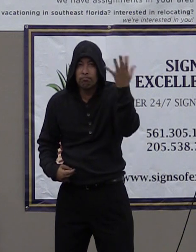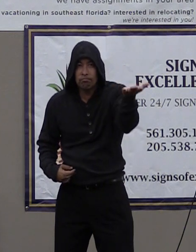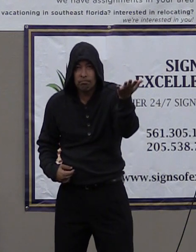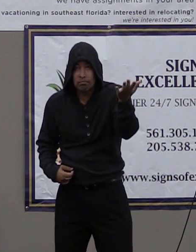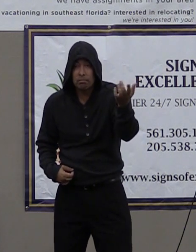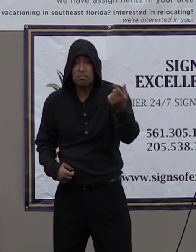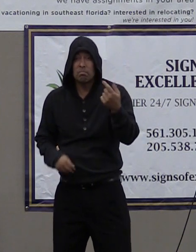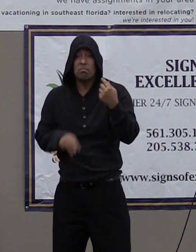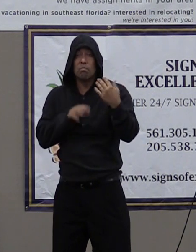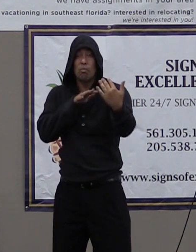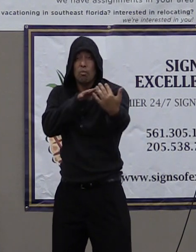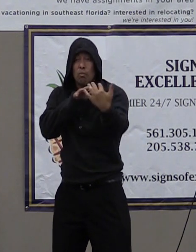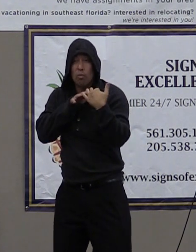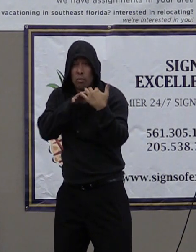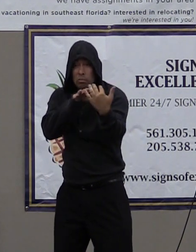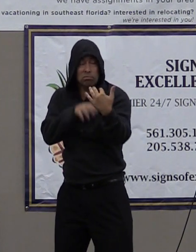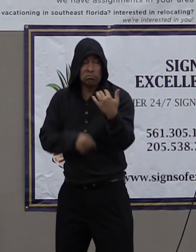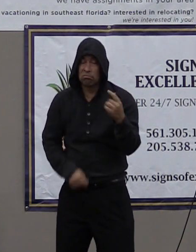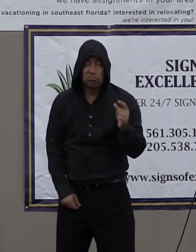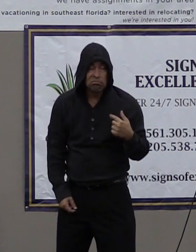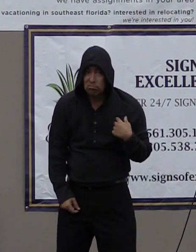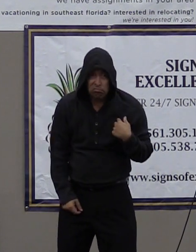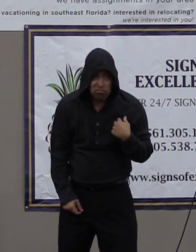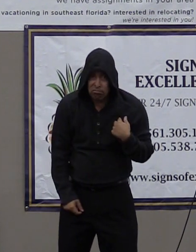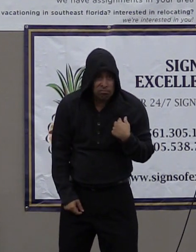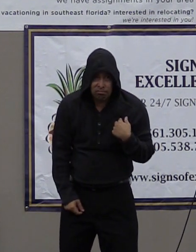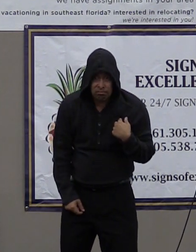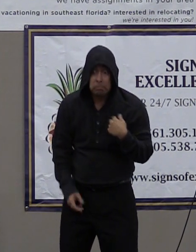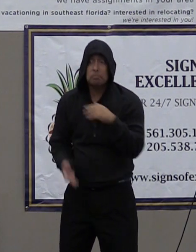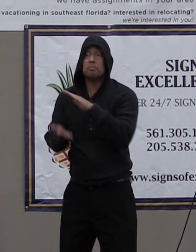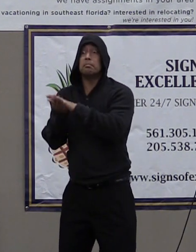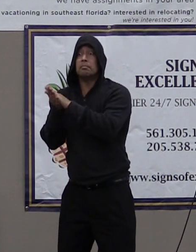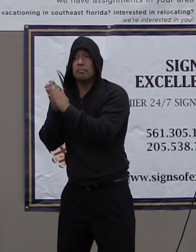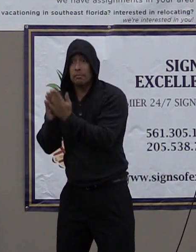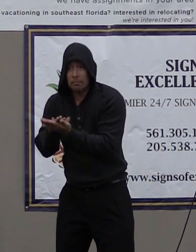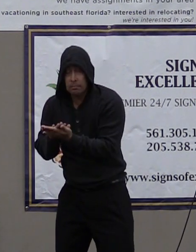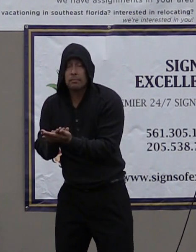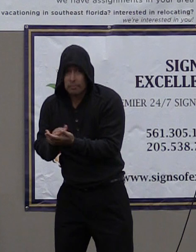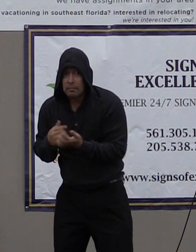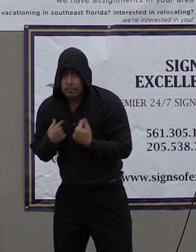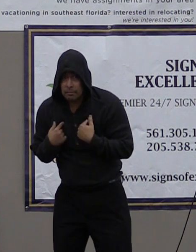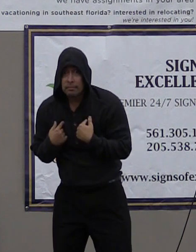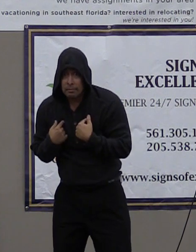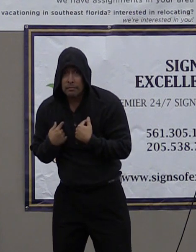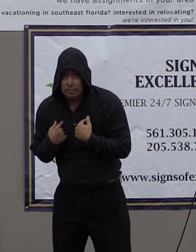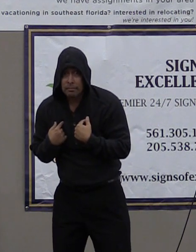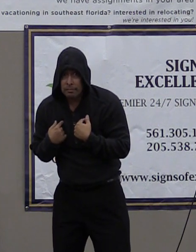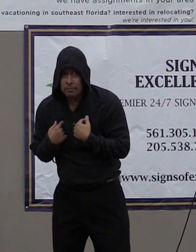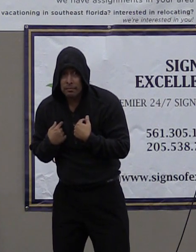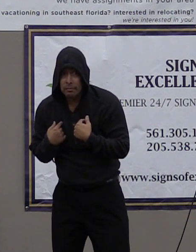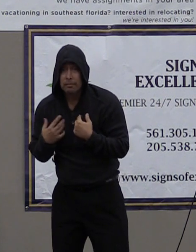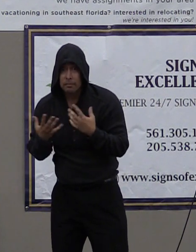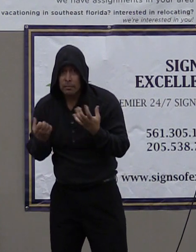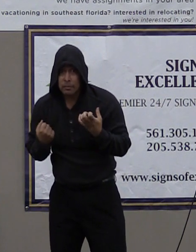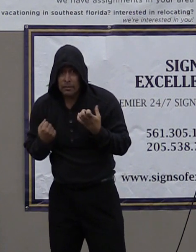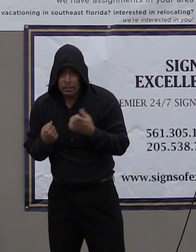I know you're humans. What's wrong with you? I'm not into war. I'm into peace.